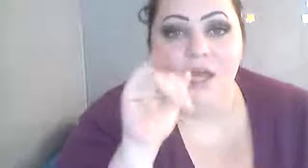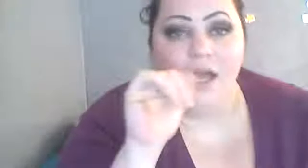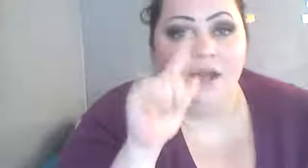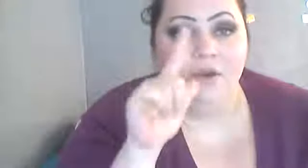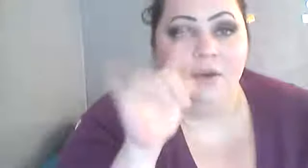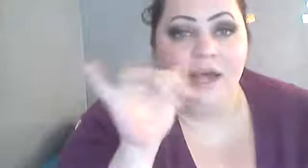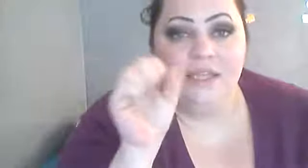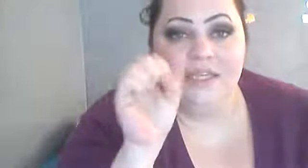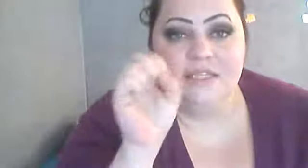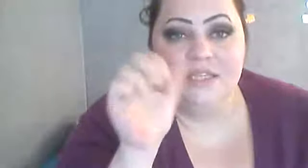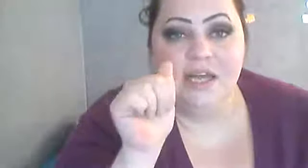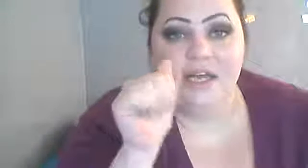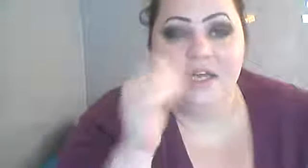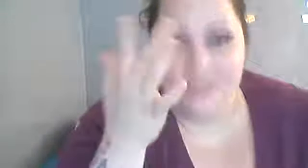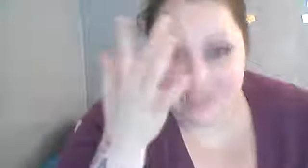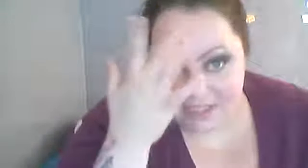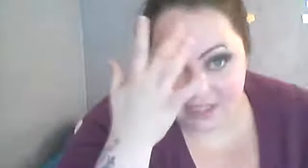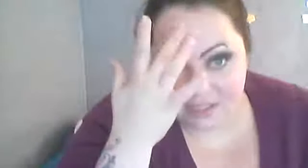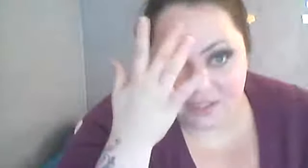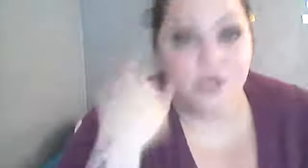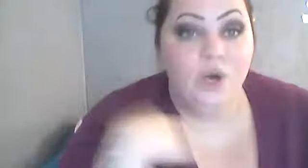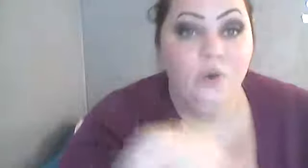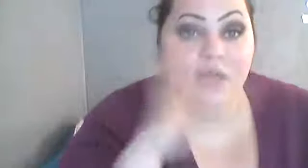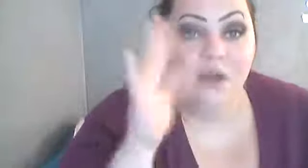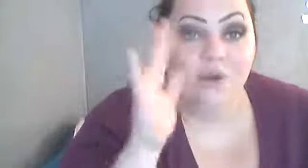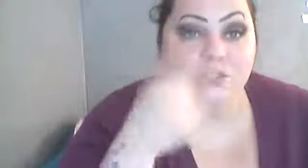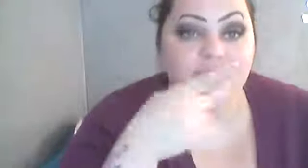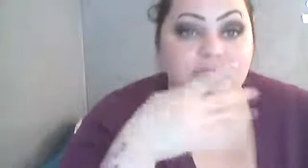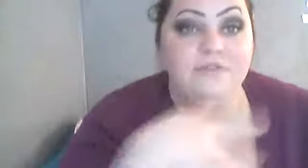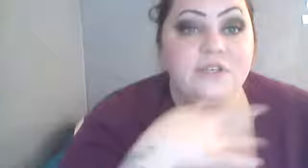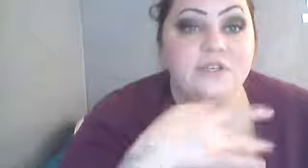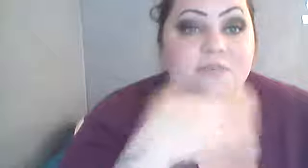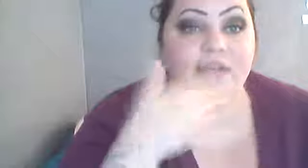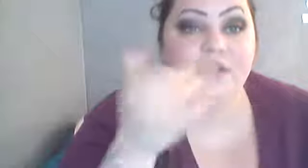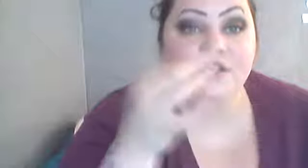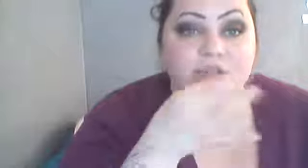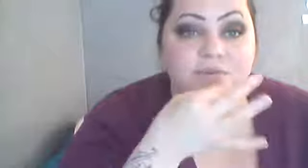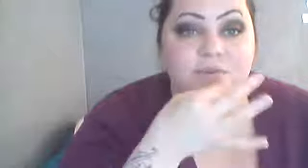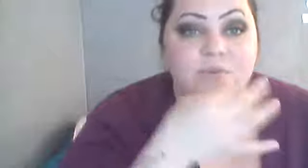I know Alyssa is sick, so we hope she feels better soon.